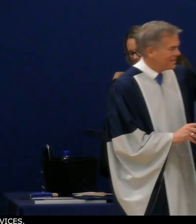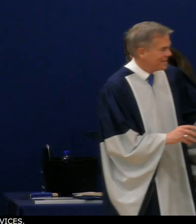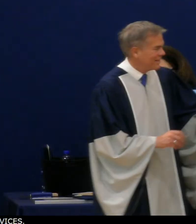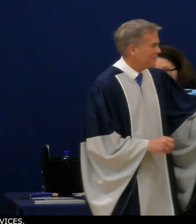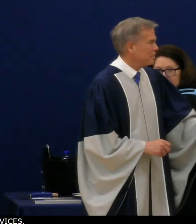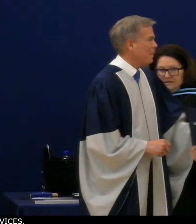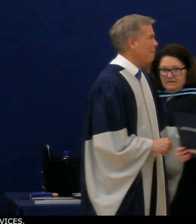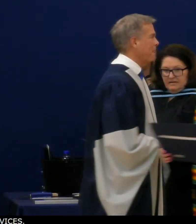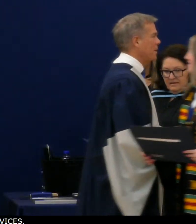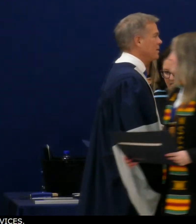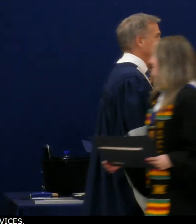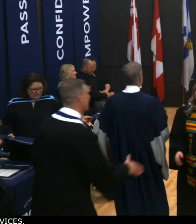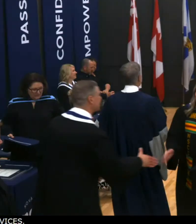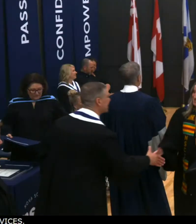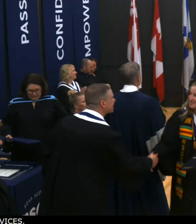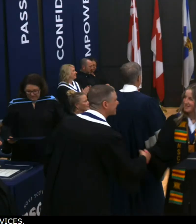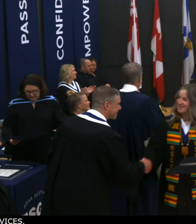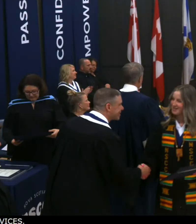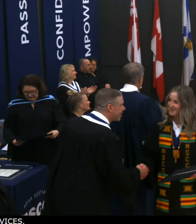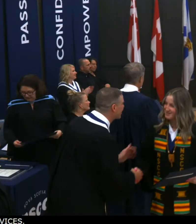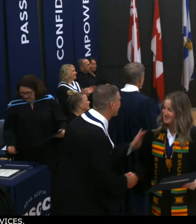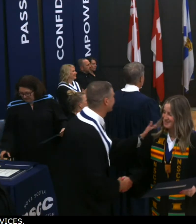Quinn Todd.